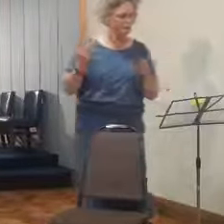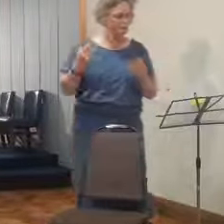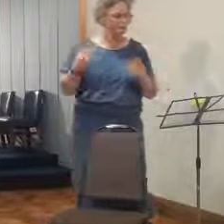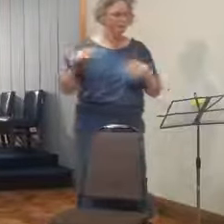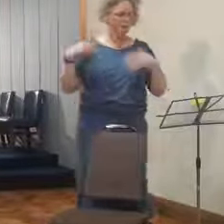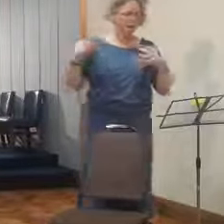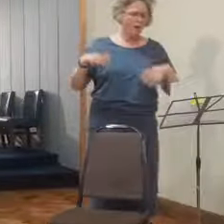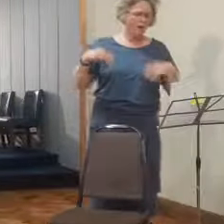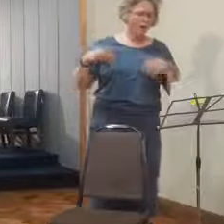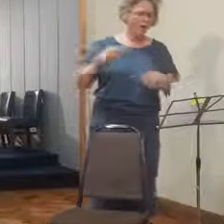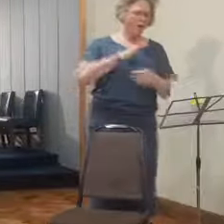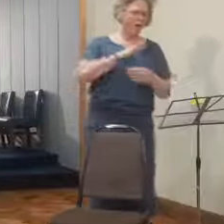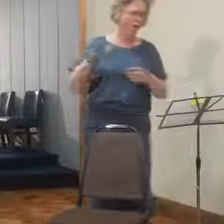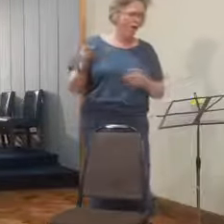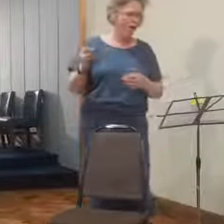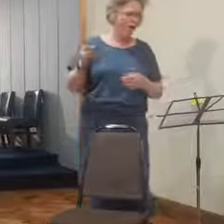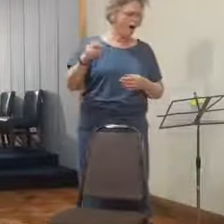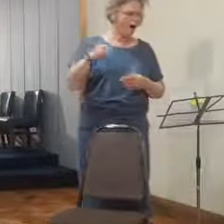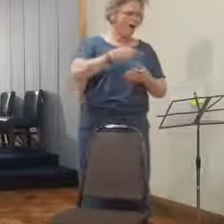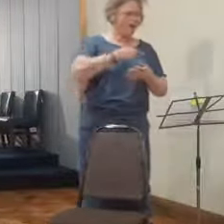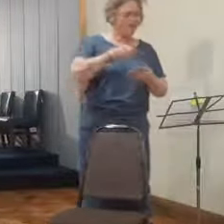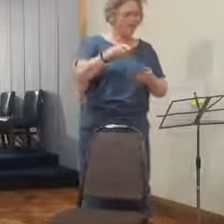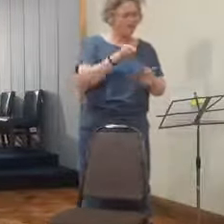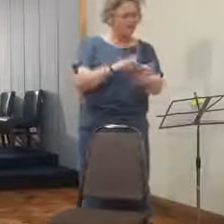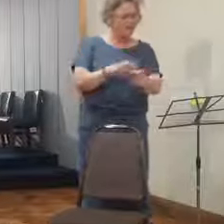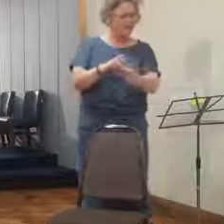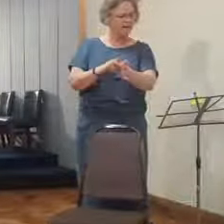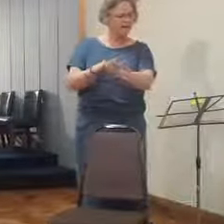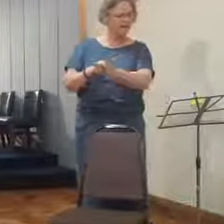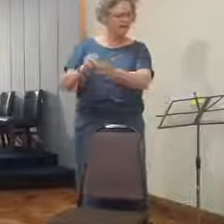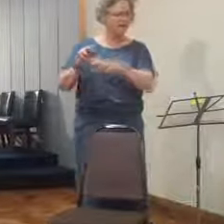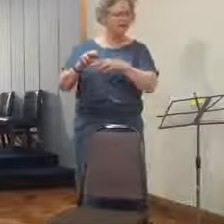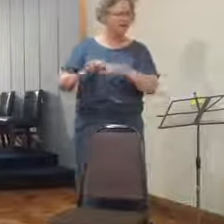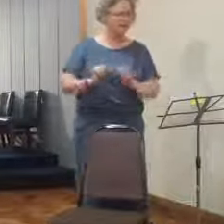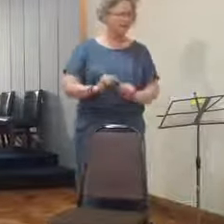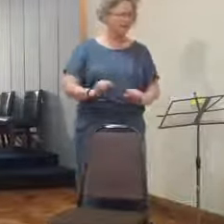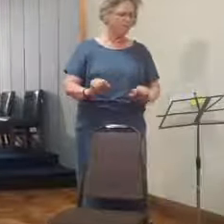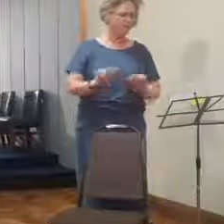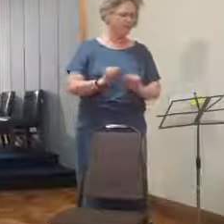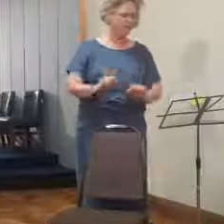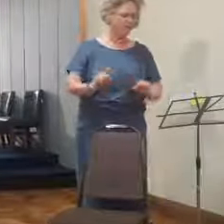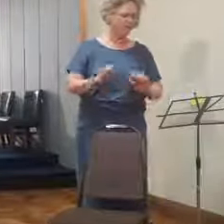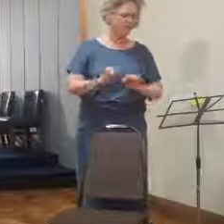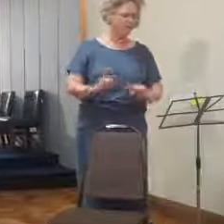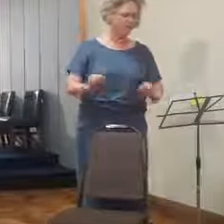Oh,